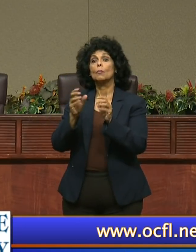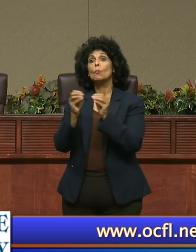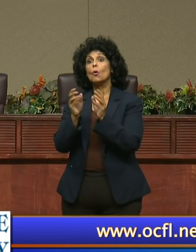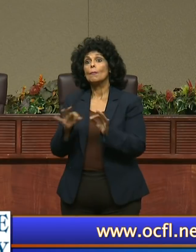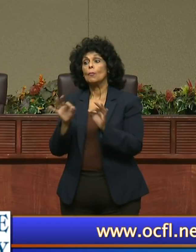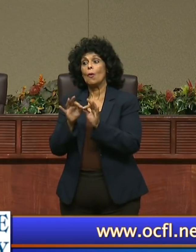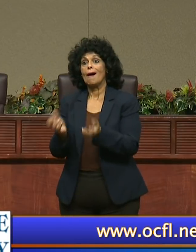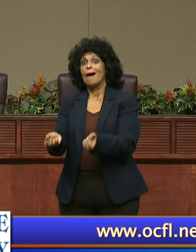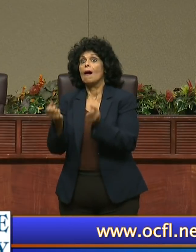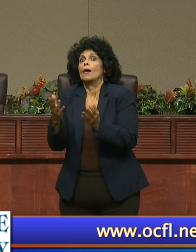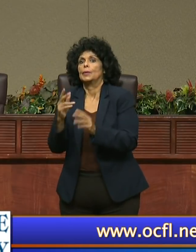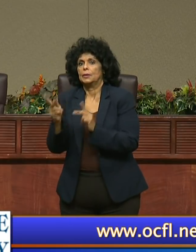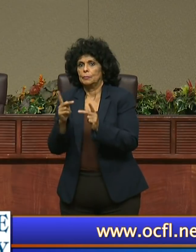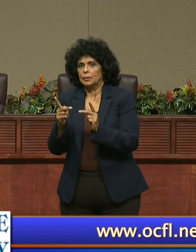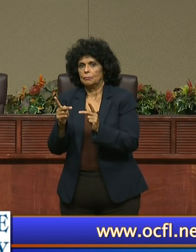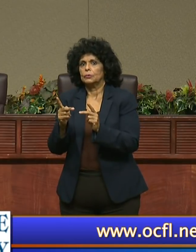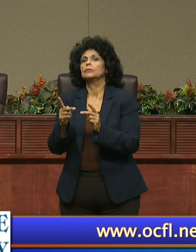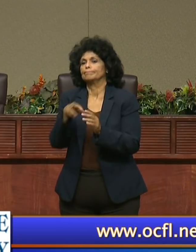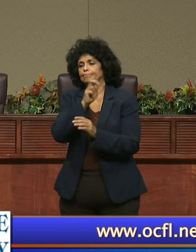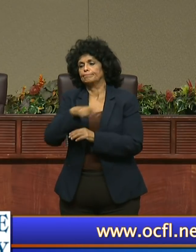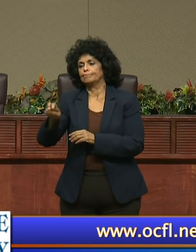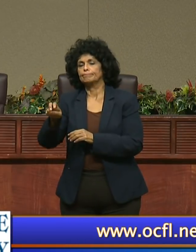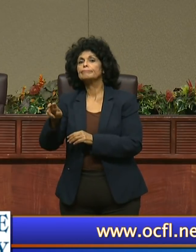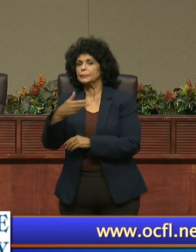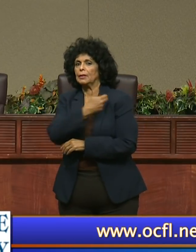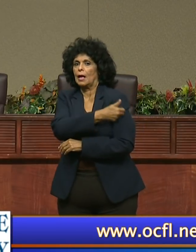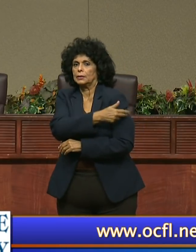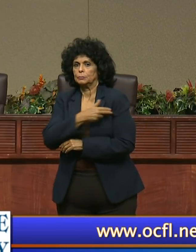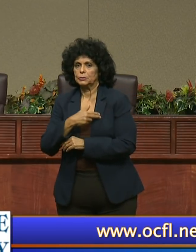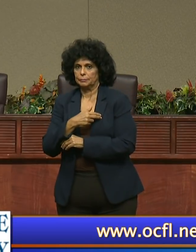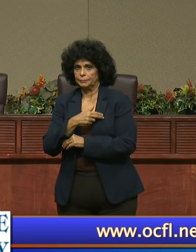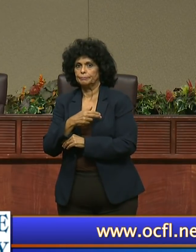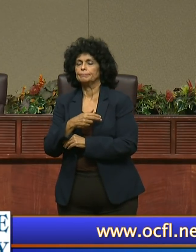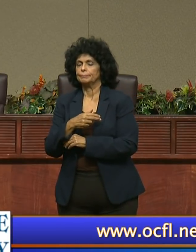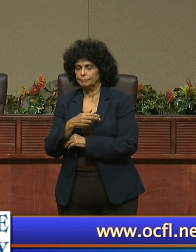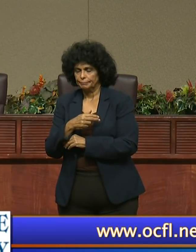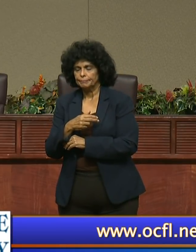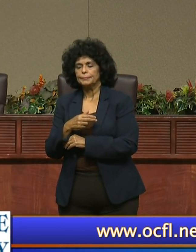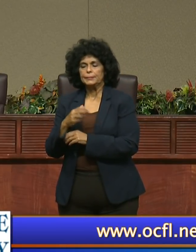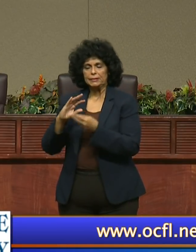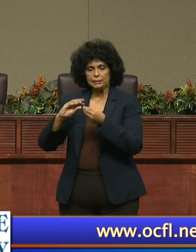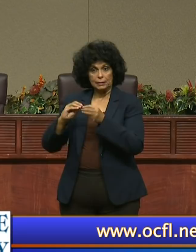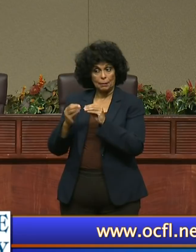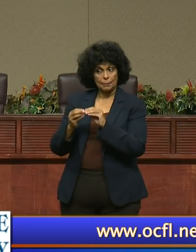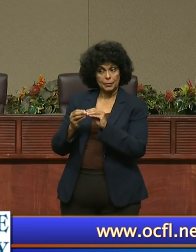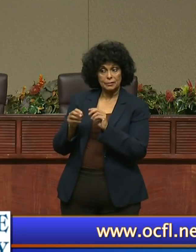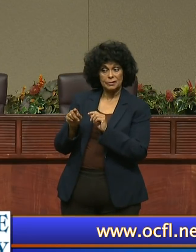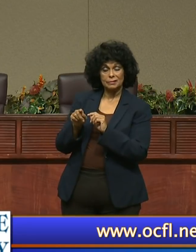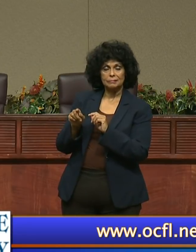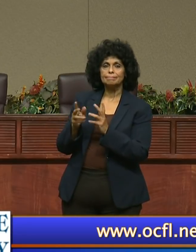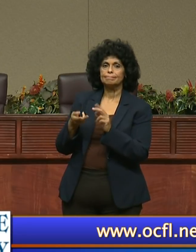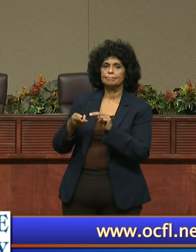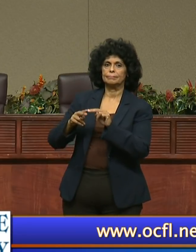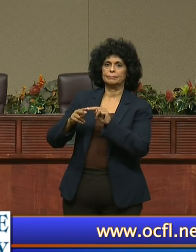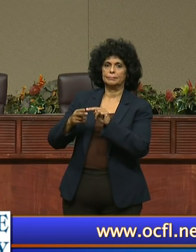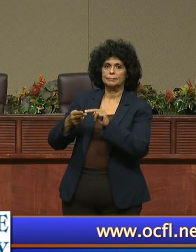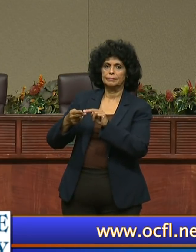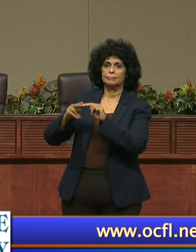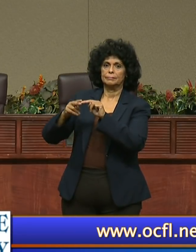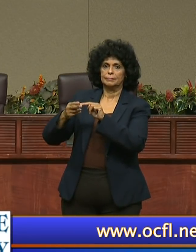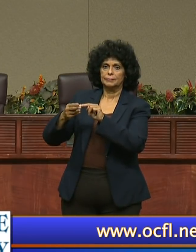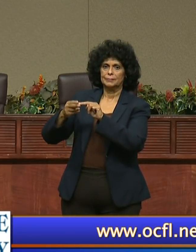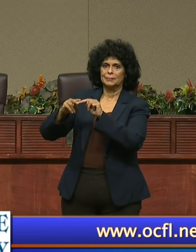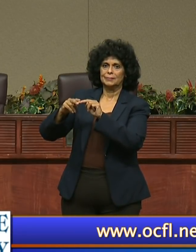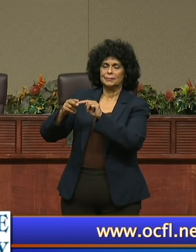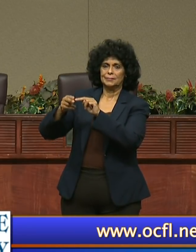the hospitalizations. If we continue to see the numbers go up, I don't want to get to the point